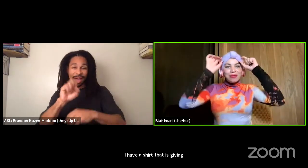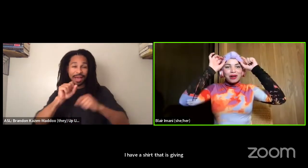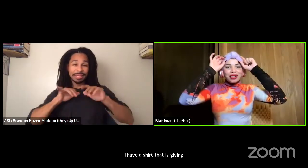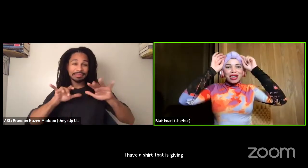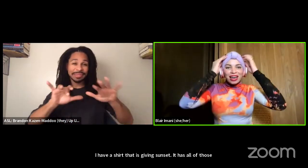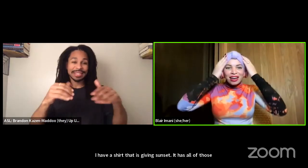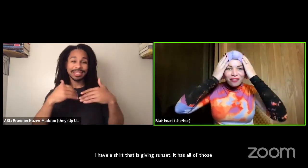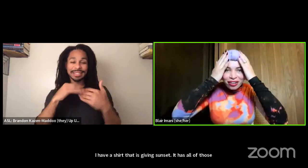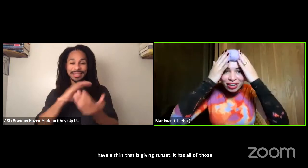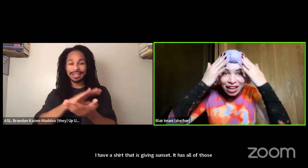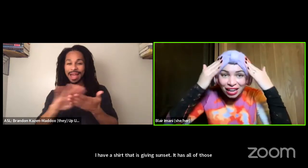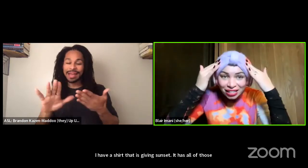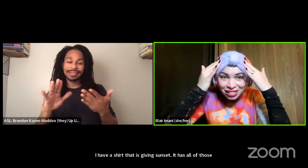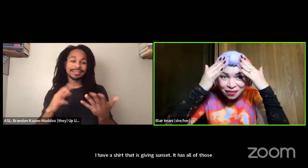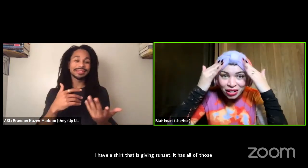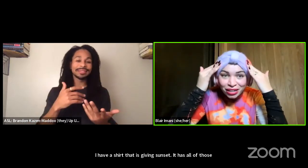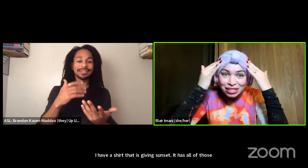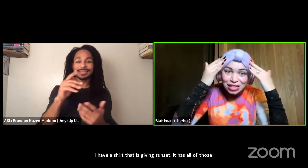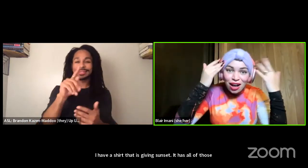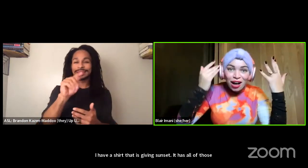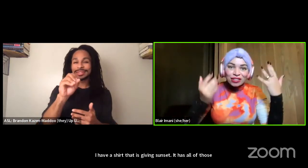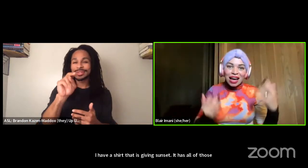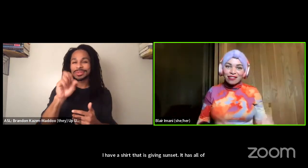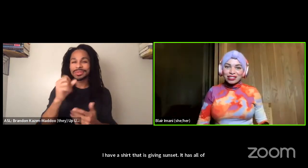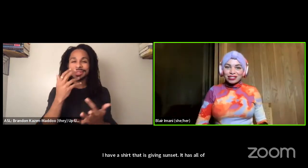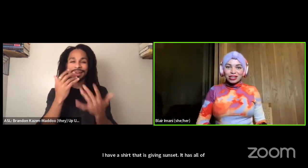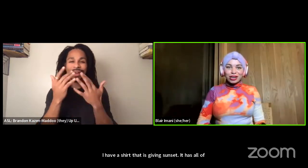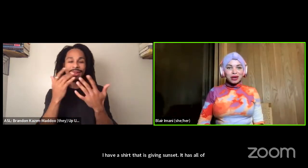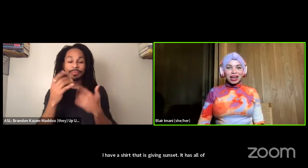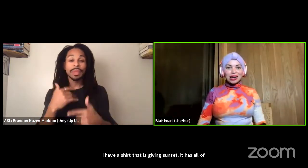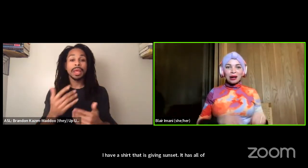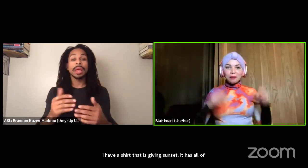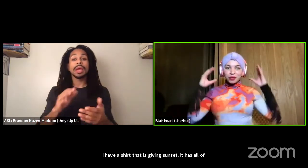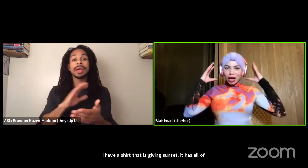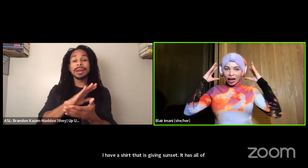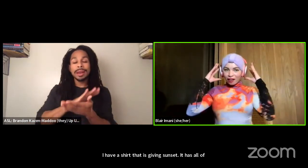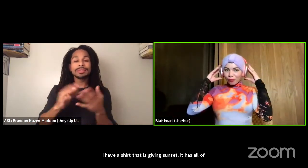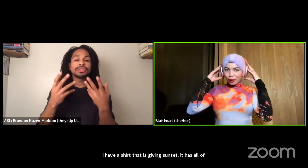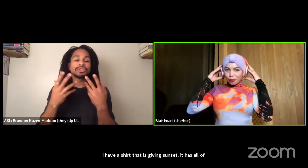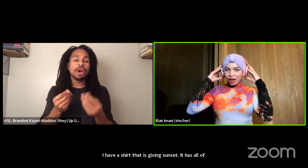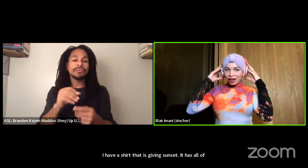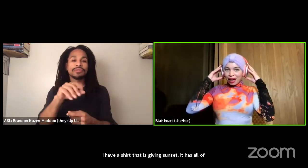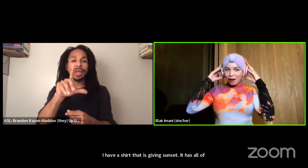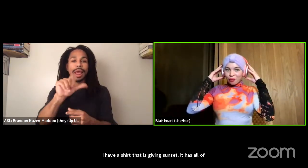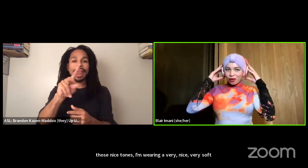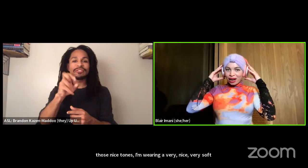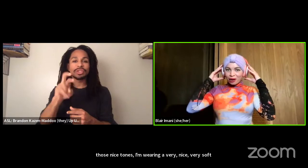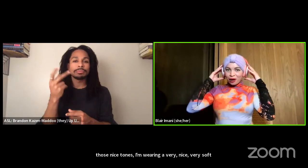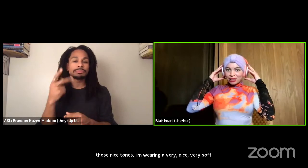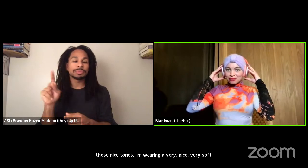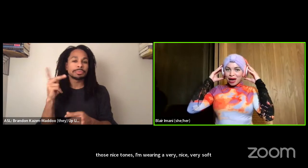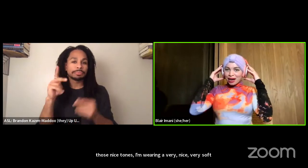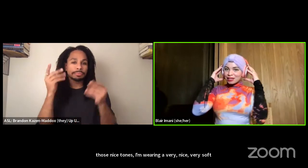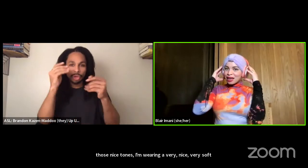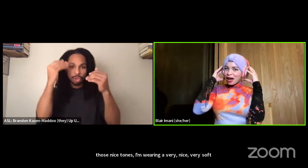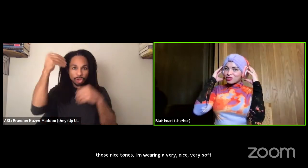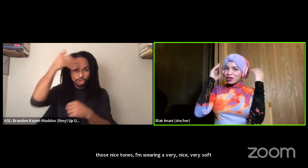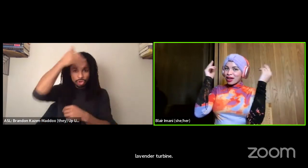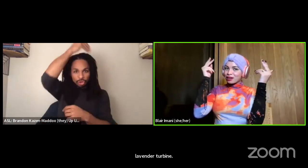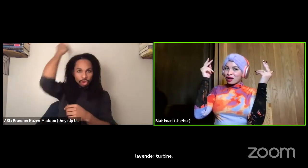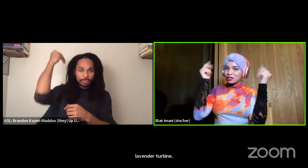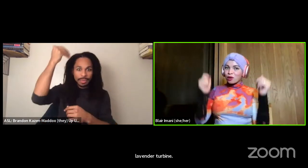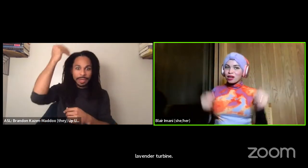tones. I'm wearing a very nice, very soft lavender turban. I have my pink Apple AirPods